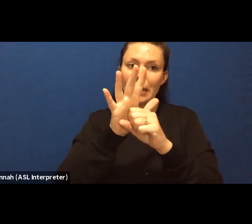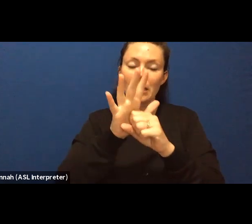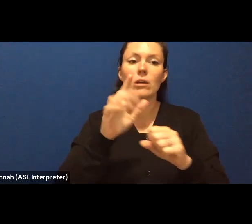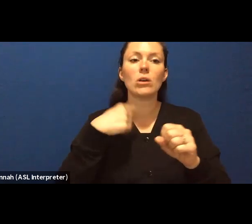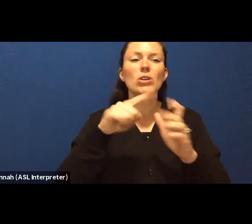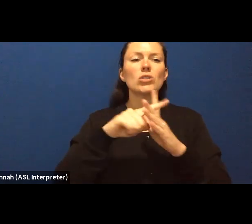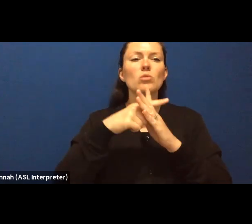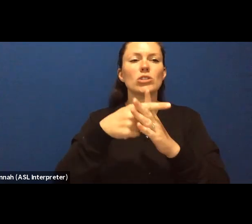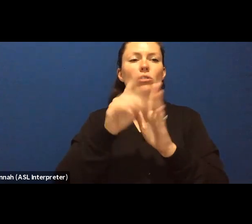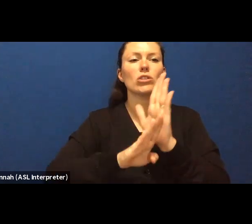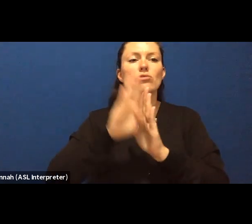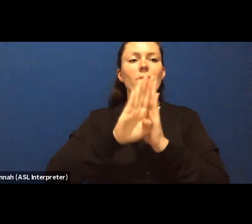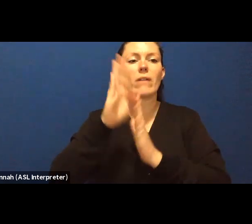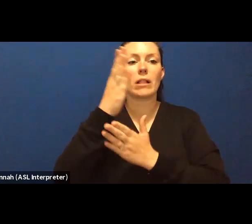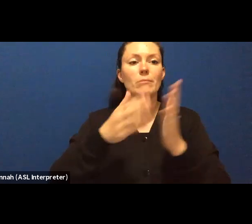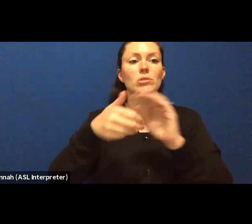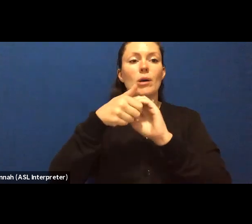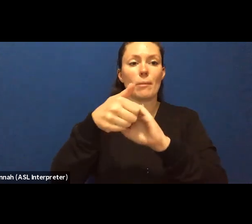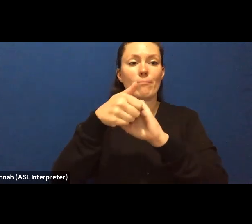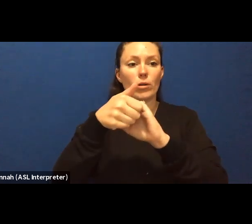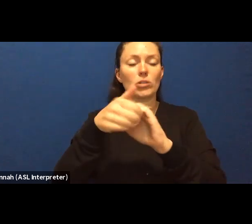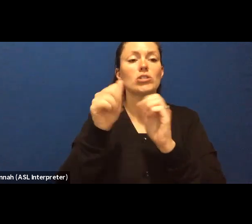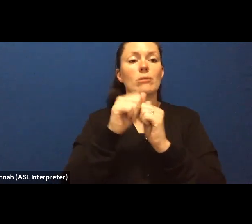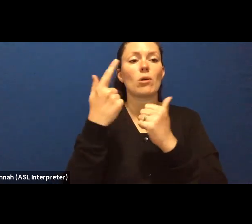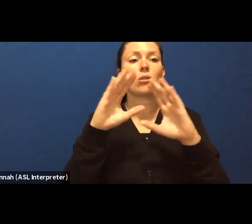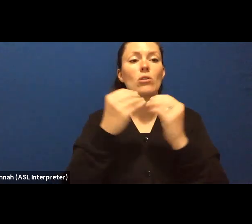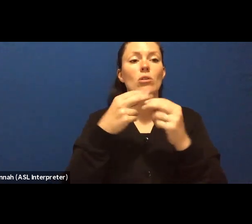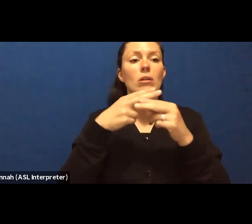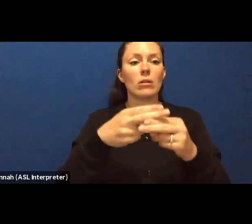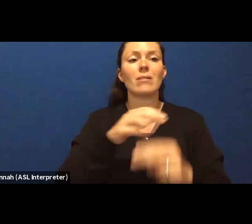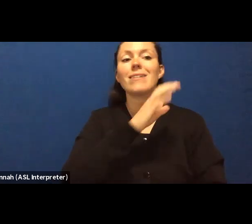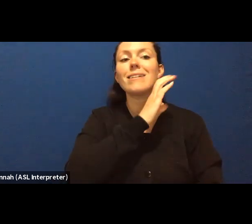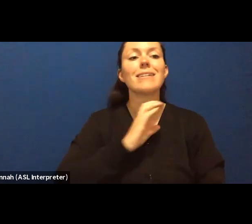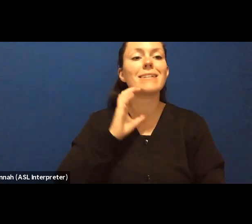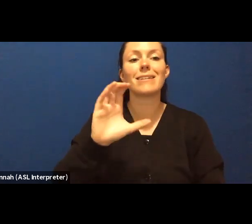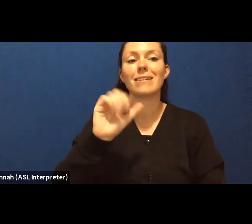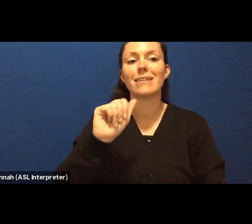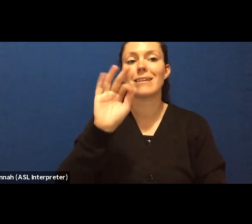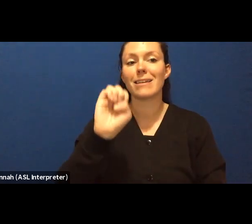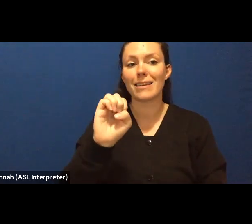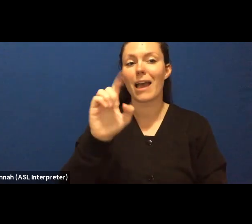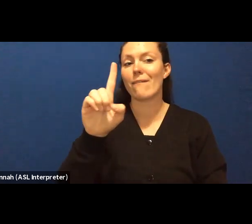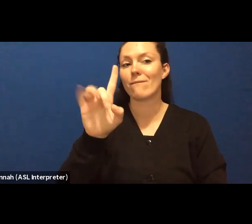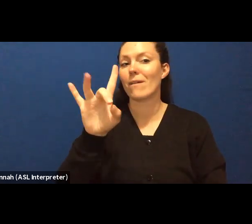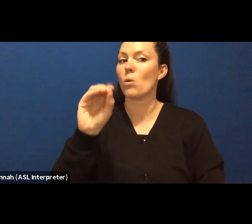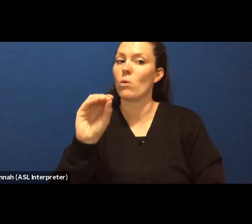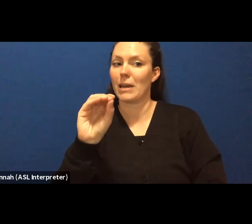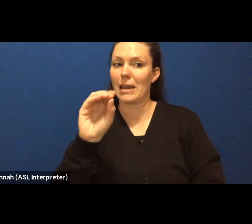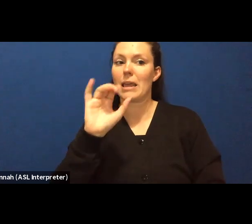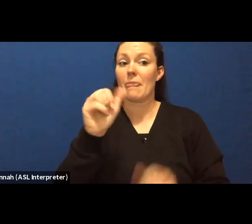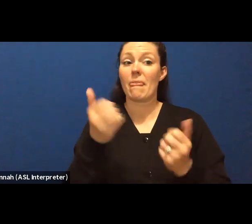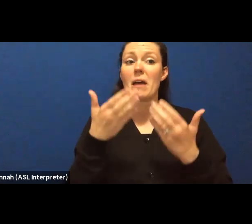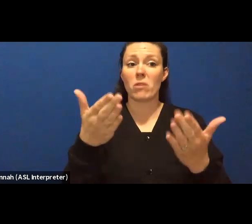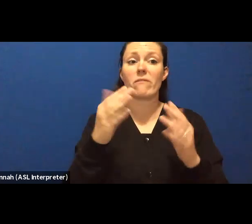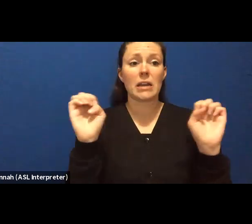some partnerships with an organization called Cafe 180 that was providing